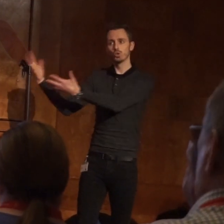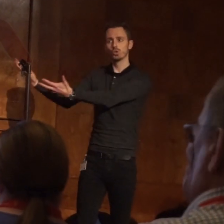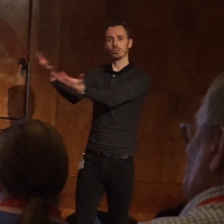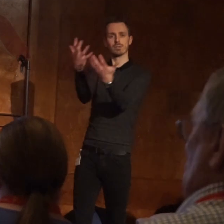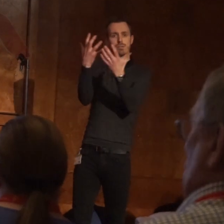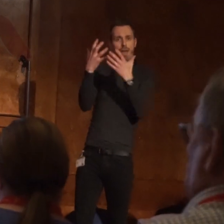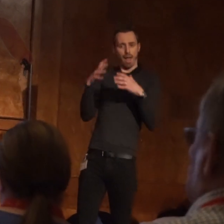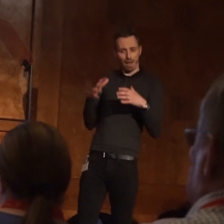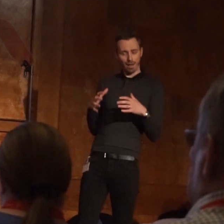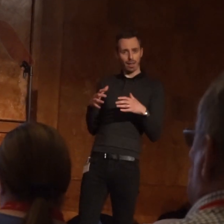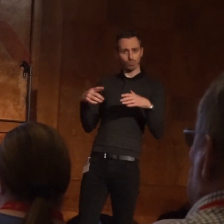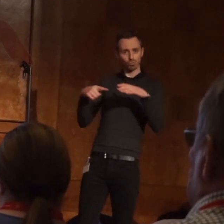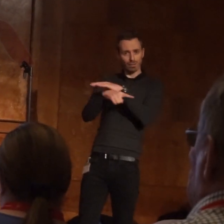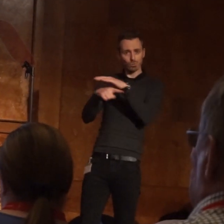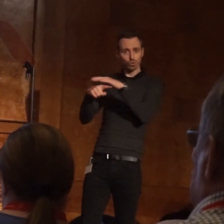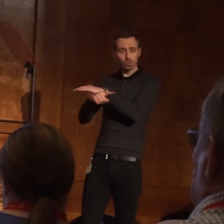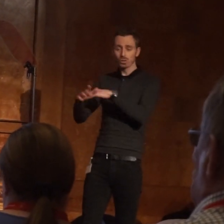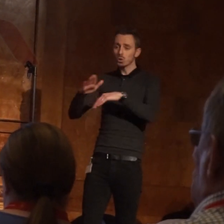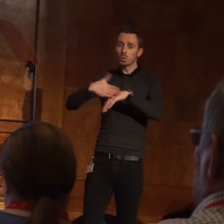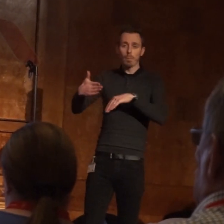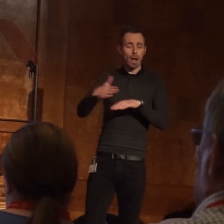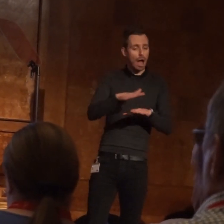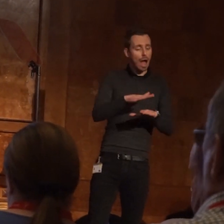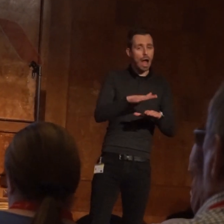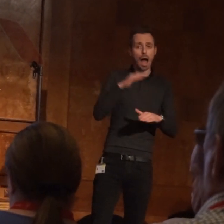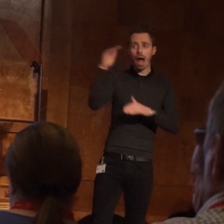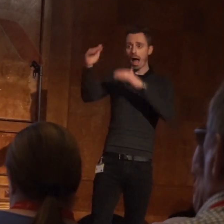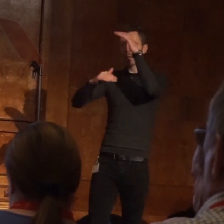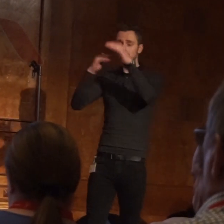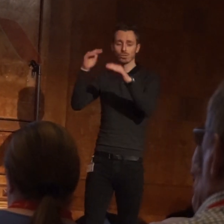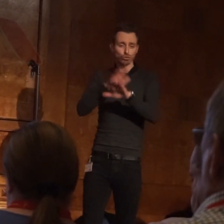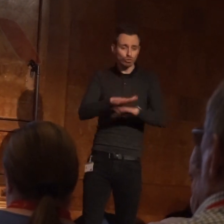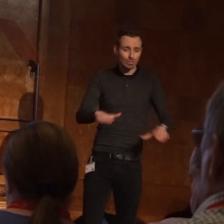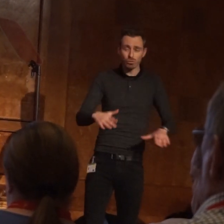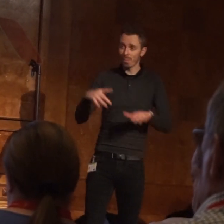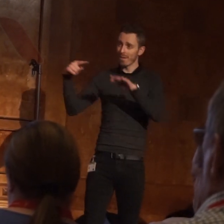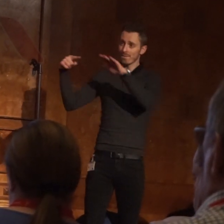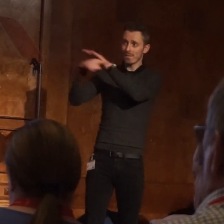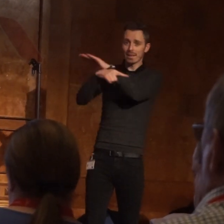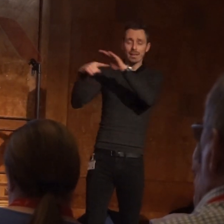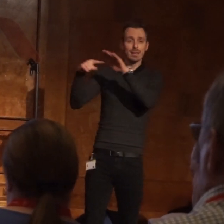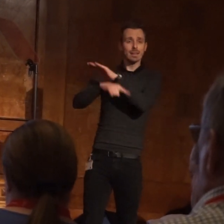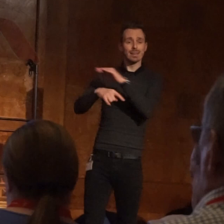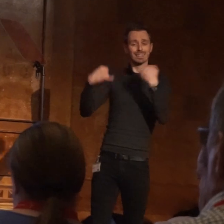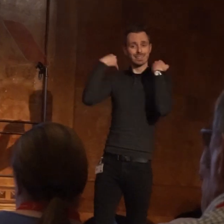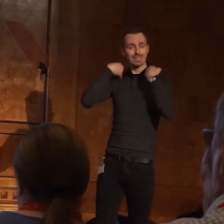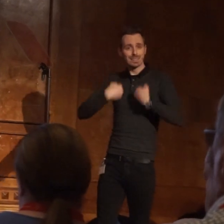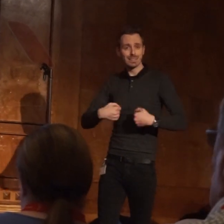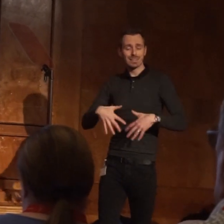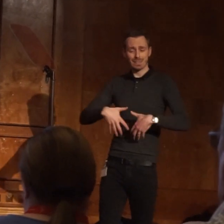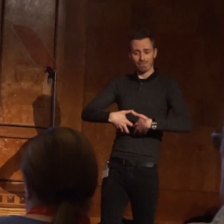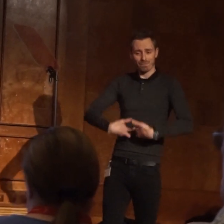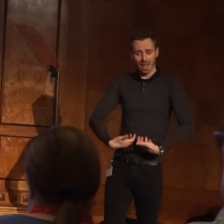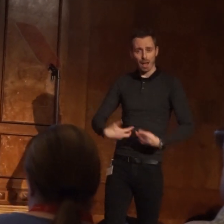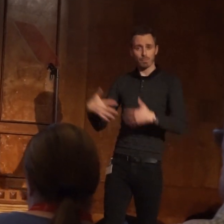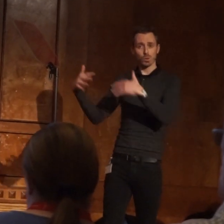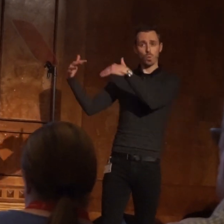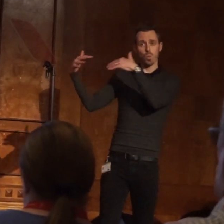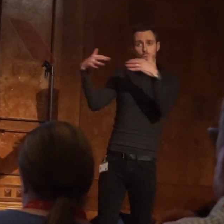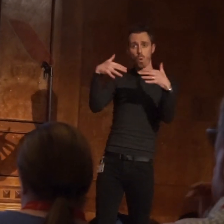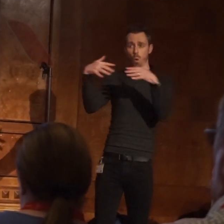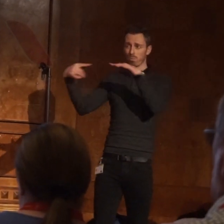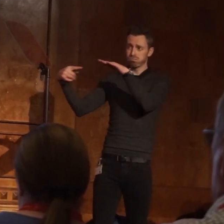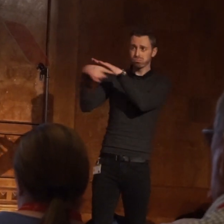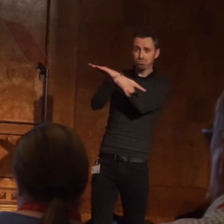they be adults or children who are fleeing disease, famine, or war. These are people,